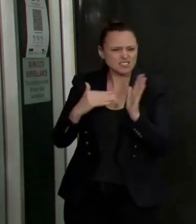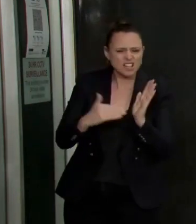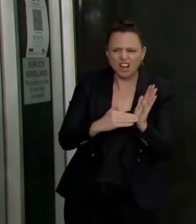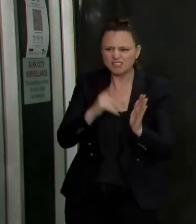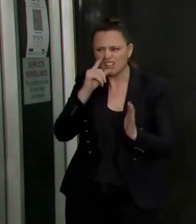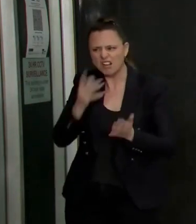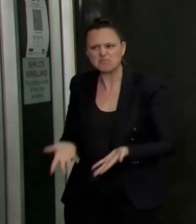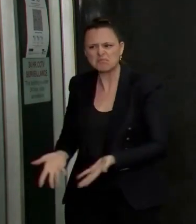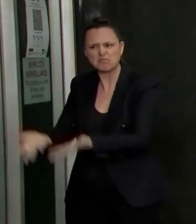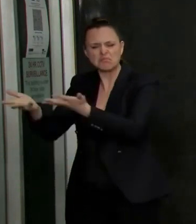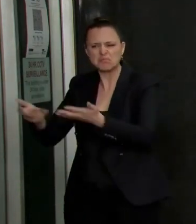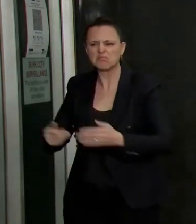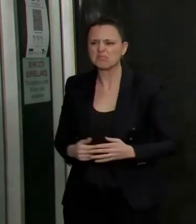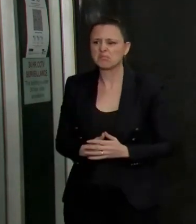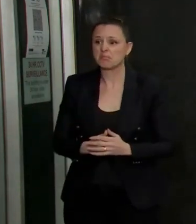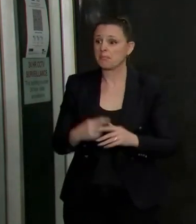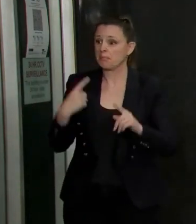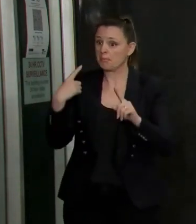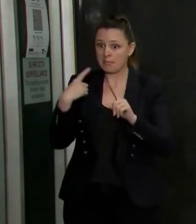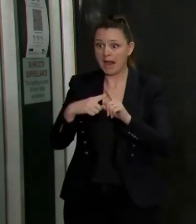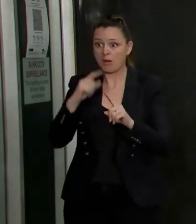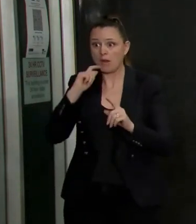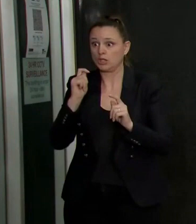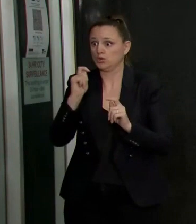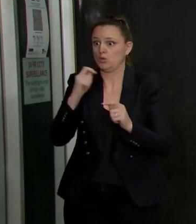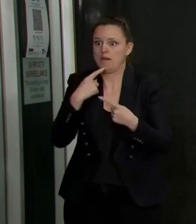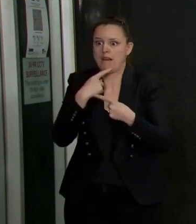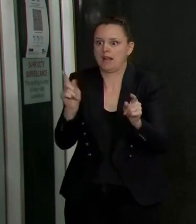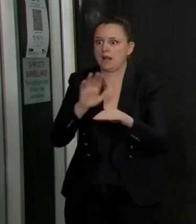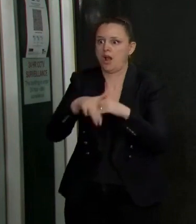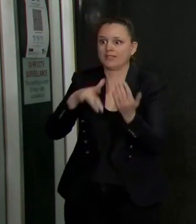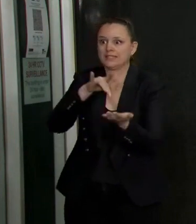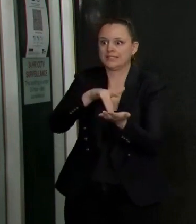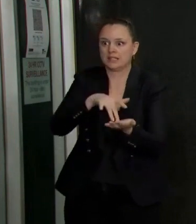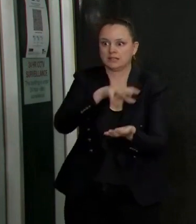on strike at the voter's end. Comes into bowl.